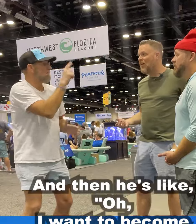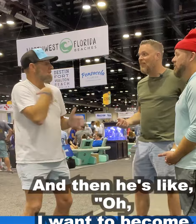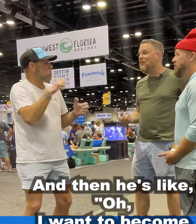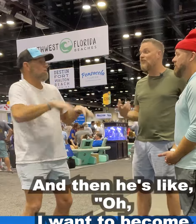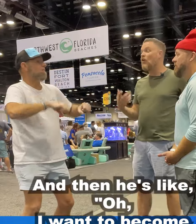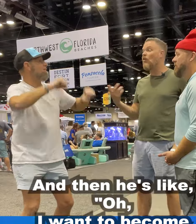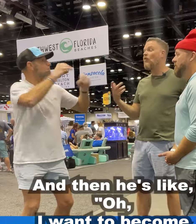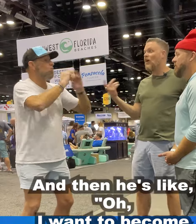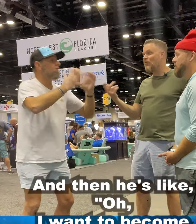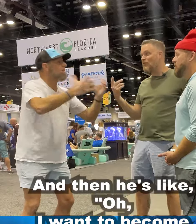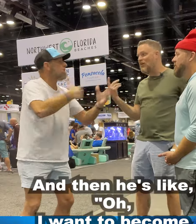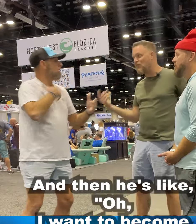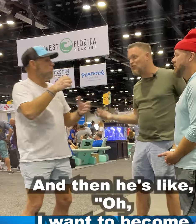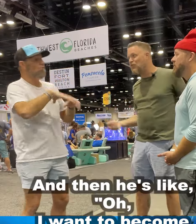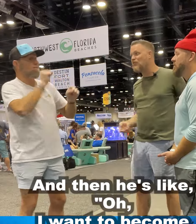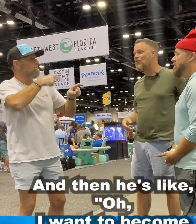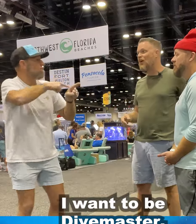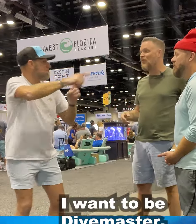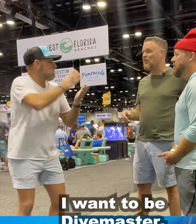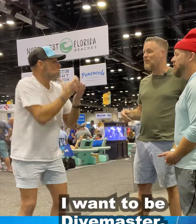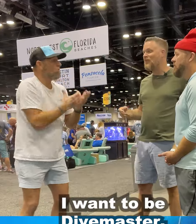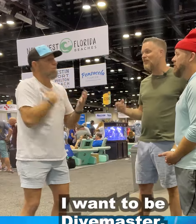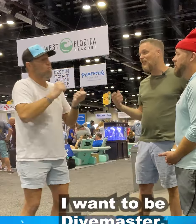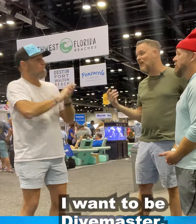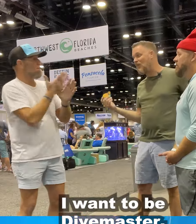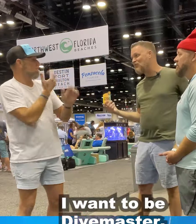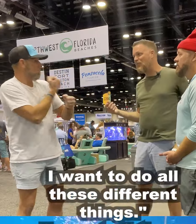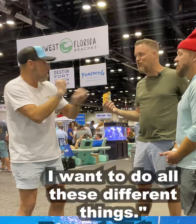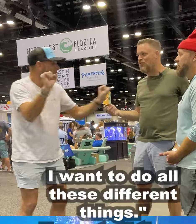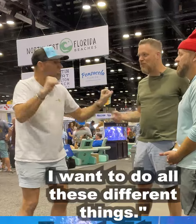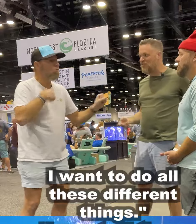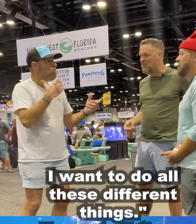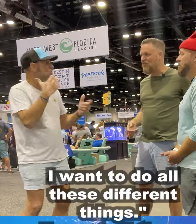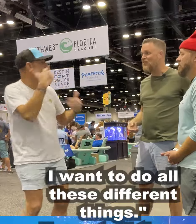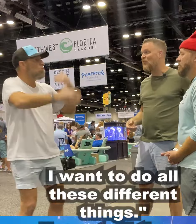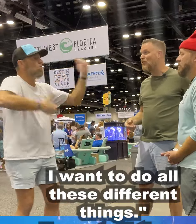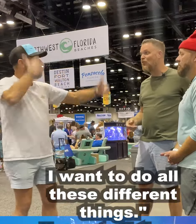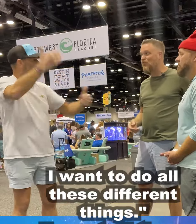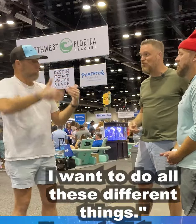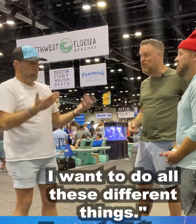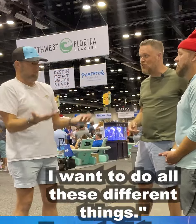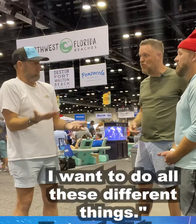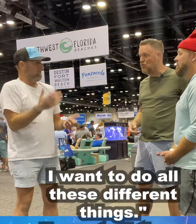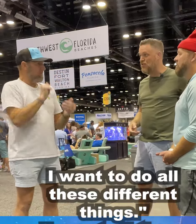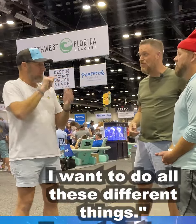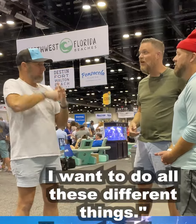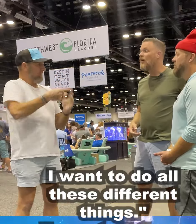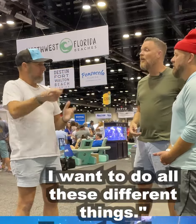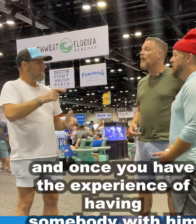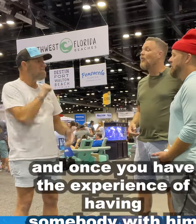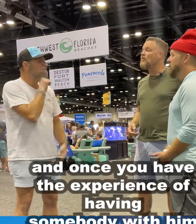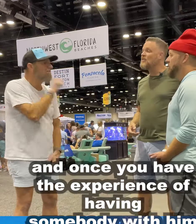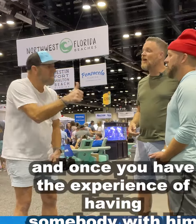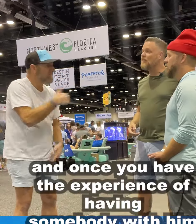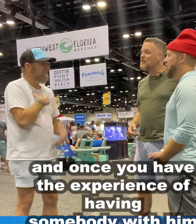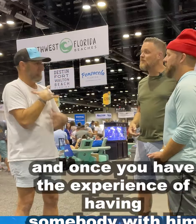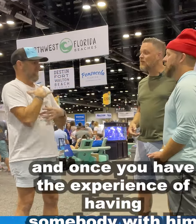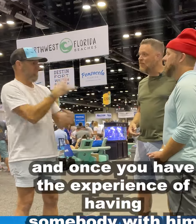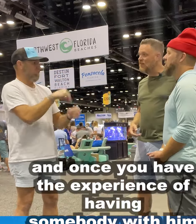And then he's like, oh, I want to become an instructor. I want to be a dive master. I want to do all these different things. I want to go with all these rescue forces. And once he had the experience